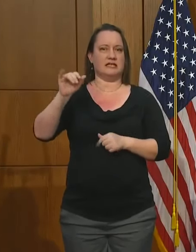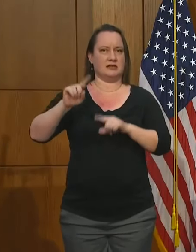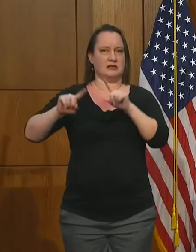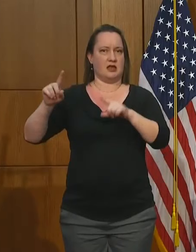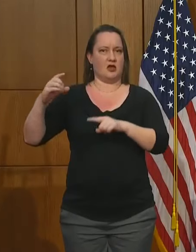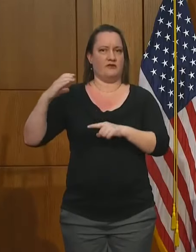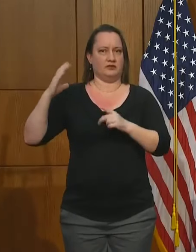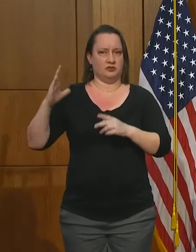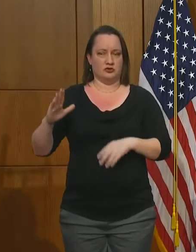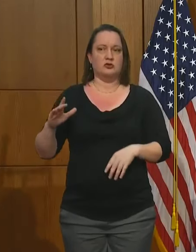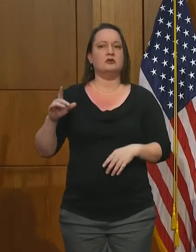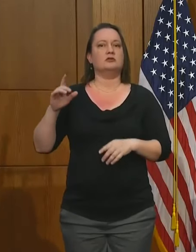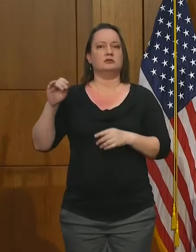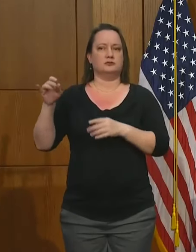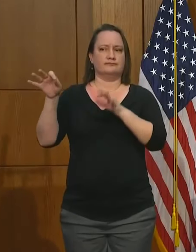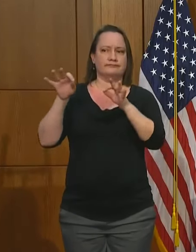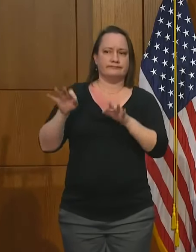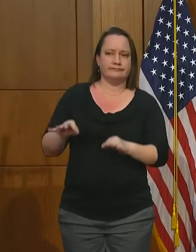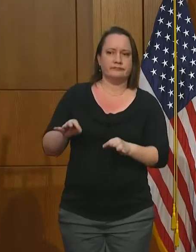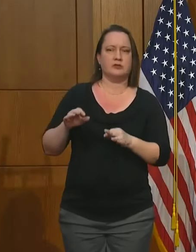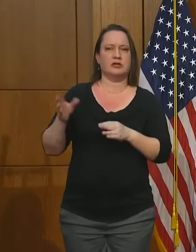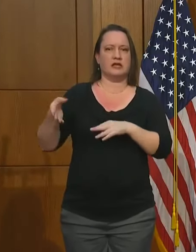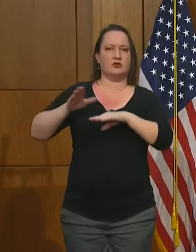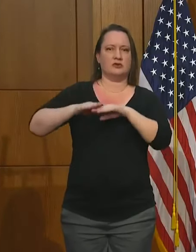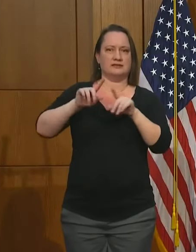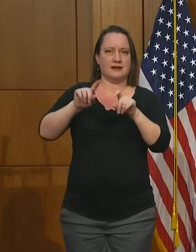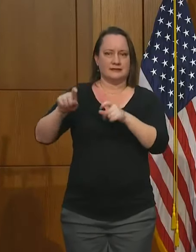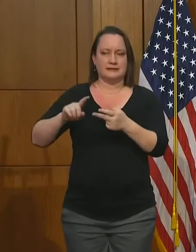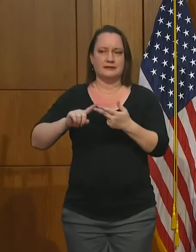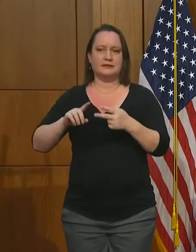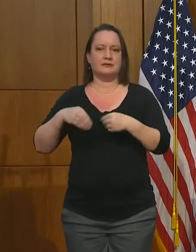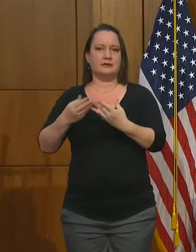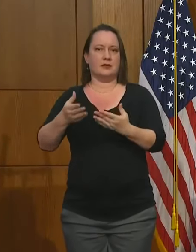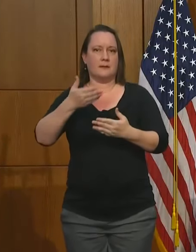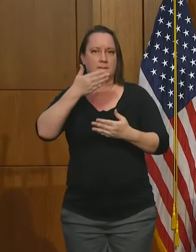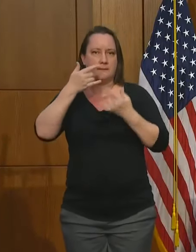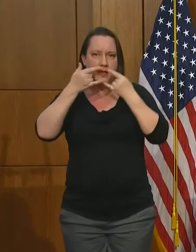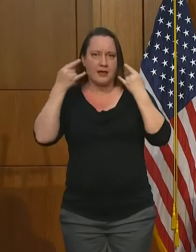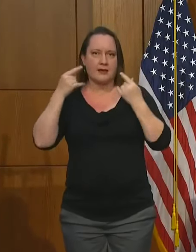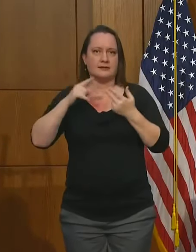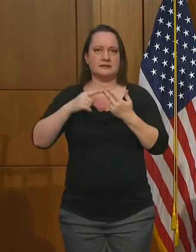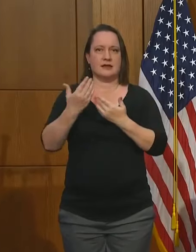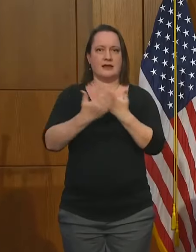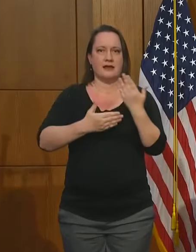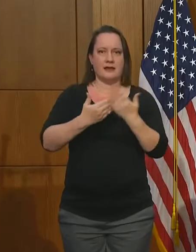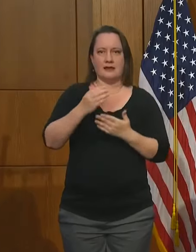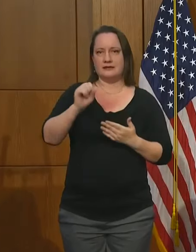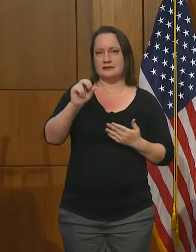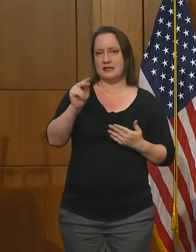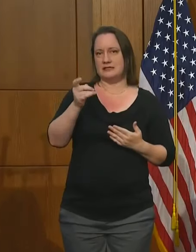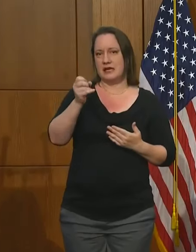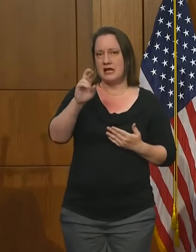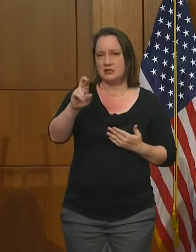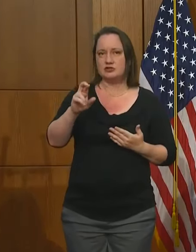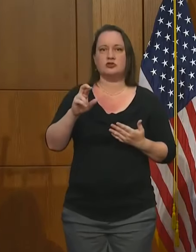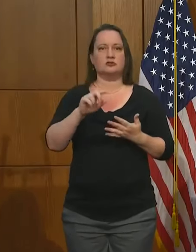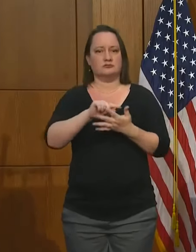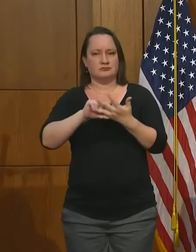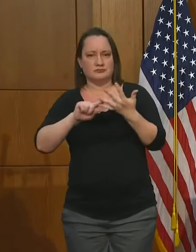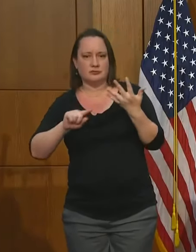to provide masks, hand sanitizer, and information in underserved communities. Dr. Underwood,